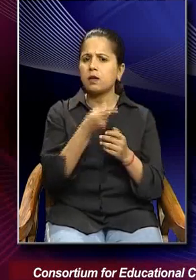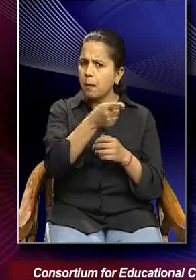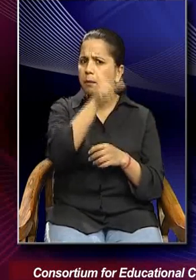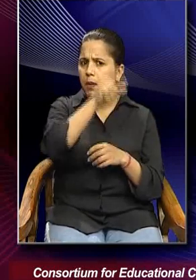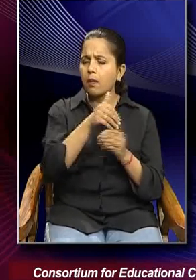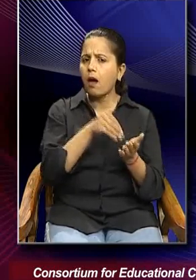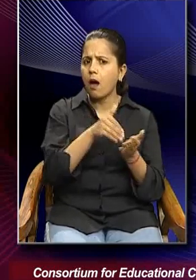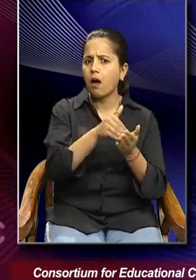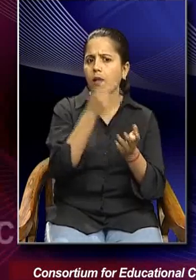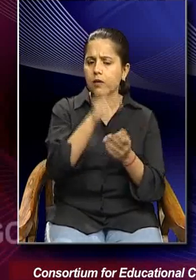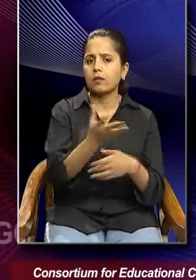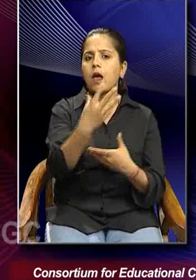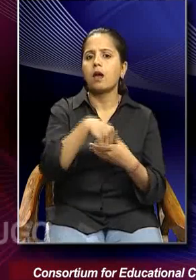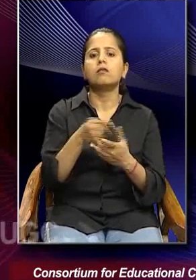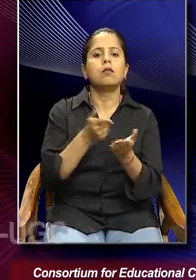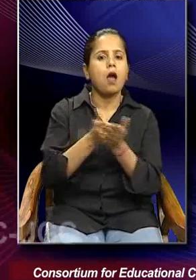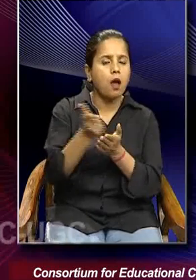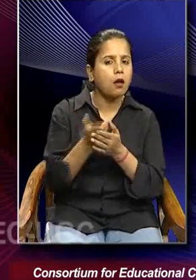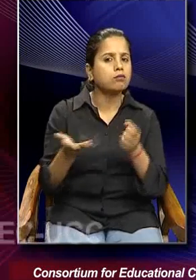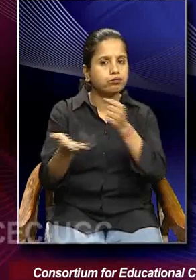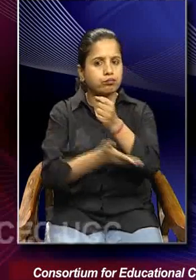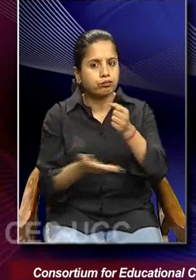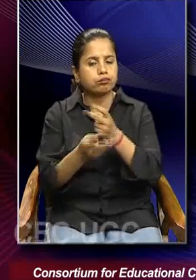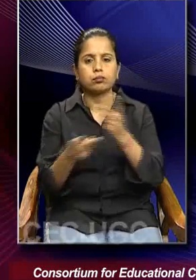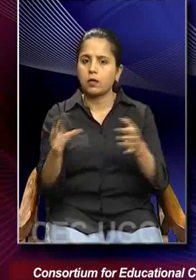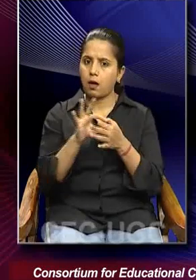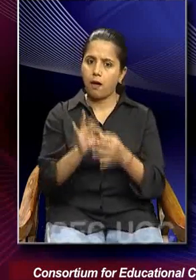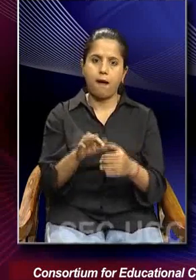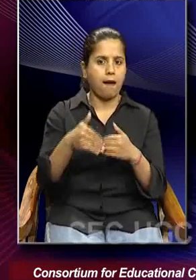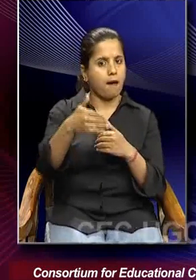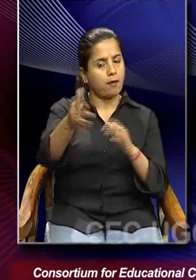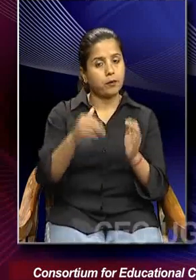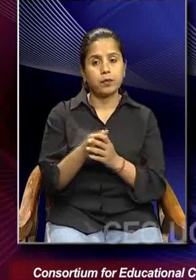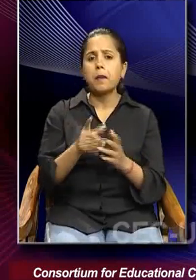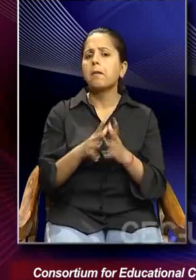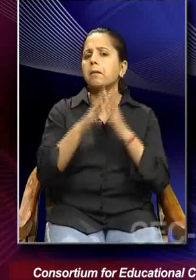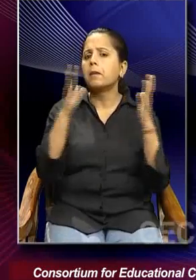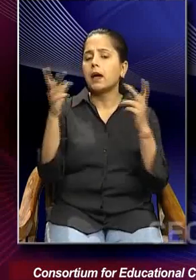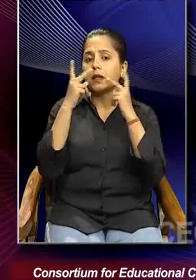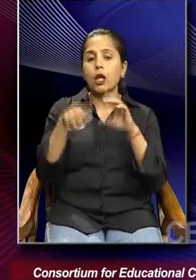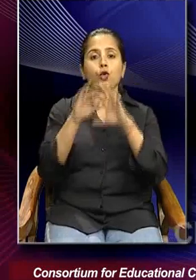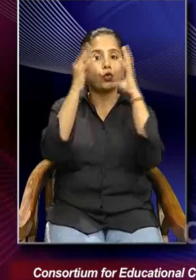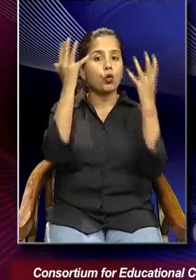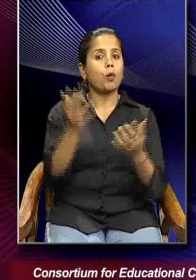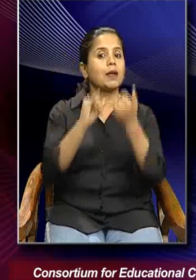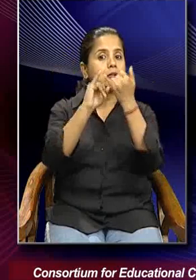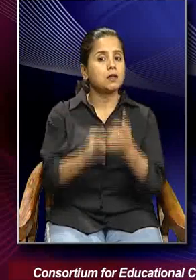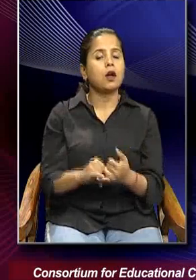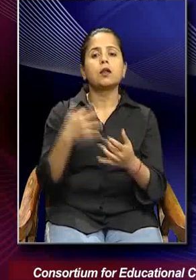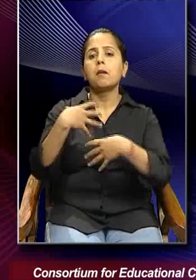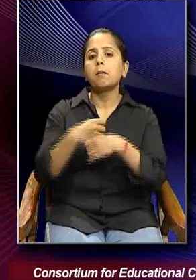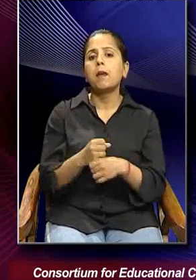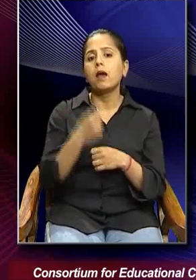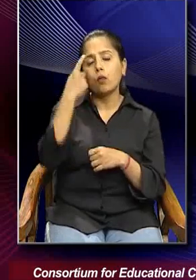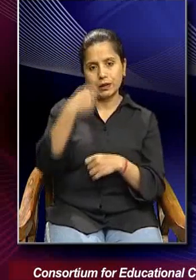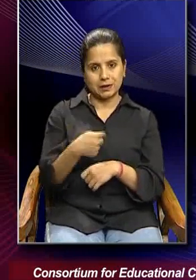people are engaged in agricultural and allied activities, where largely in global south the production is done for